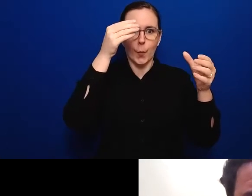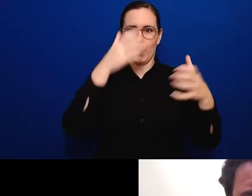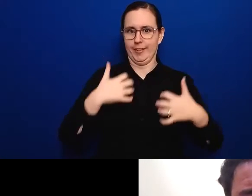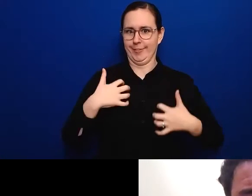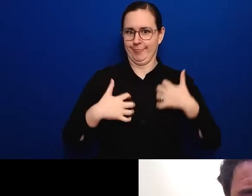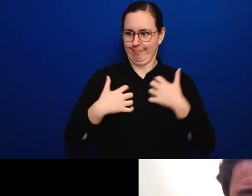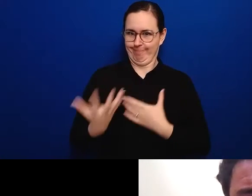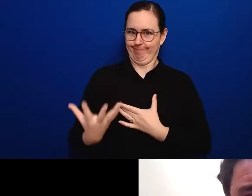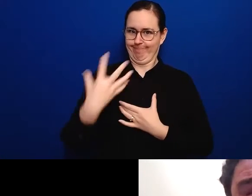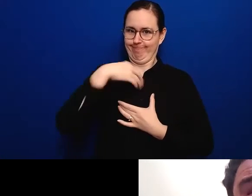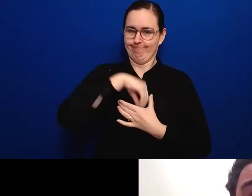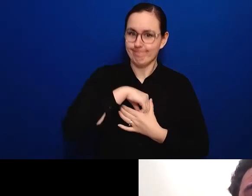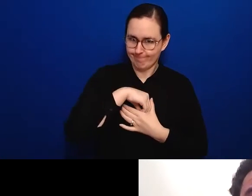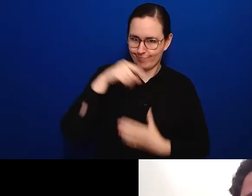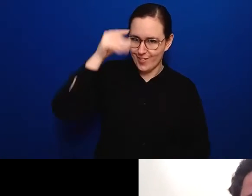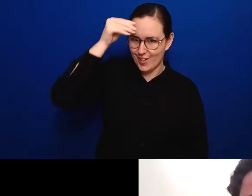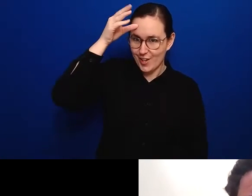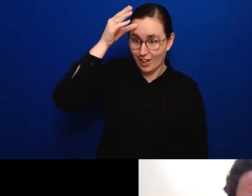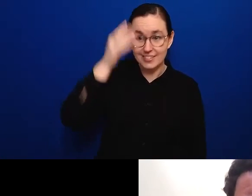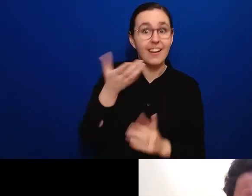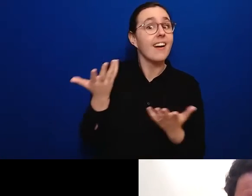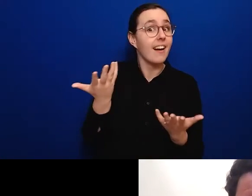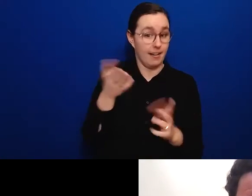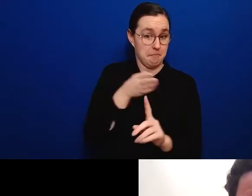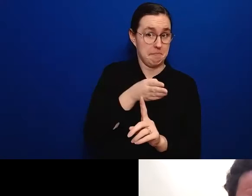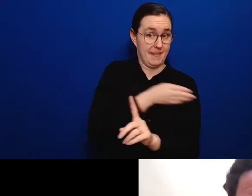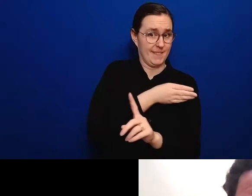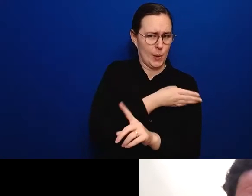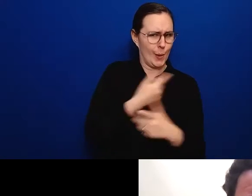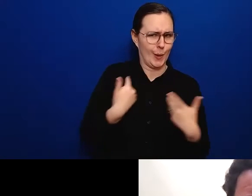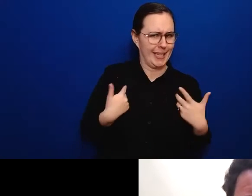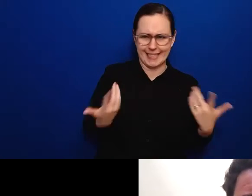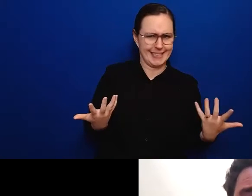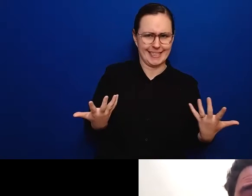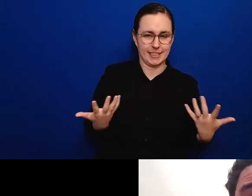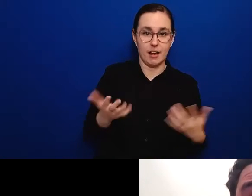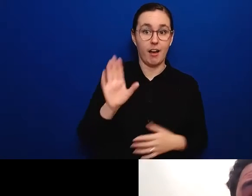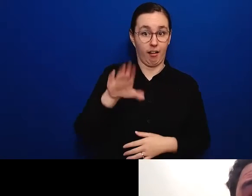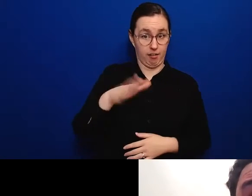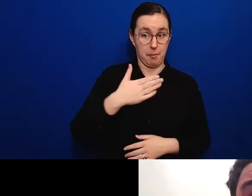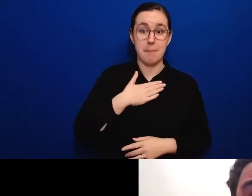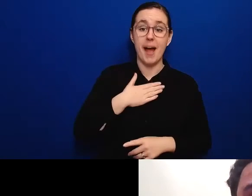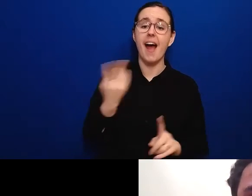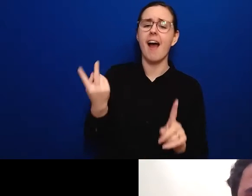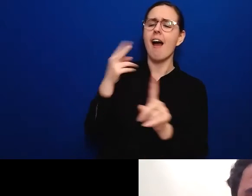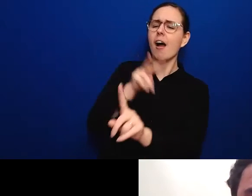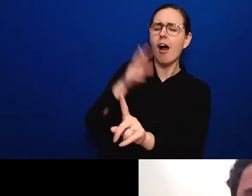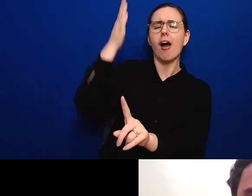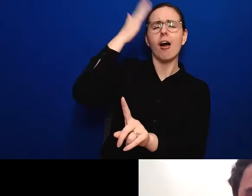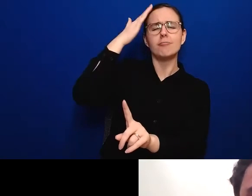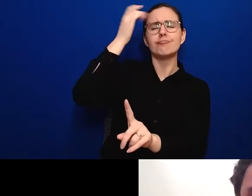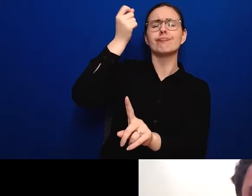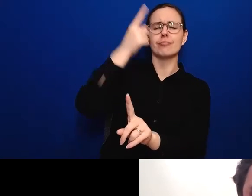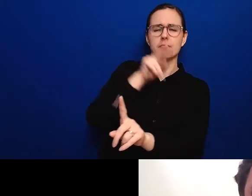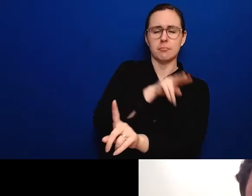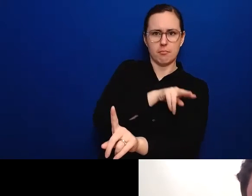instance, changing my perspective to understand the different disability constituencies from their perspective, not as an outsider